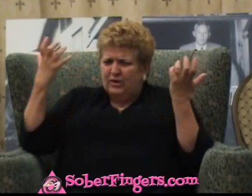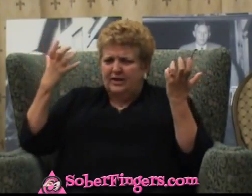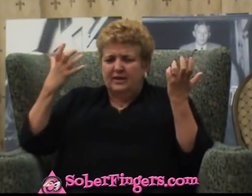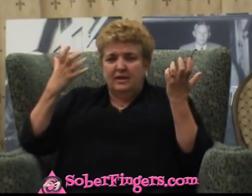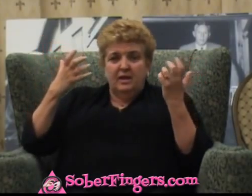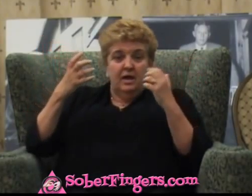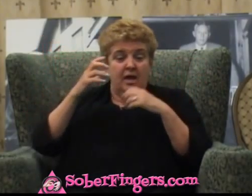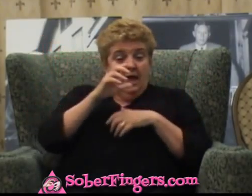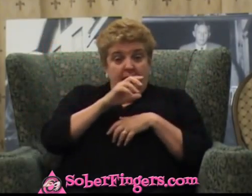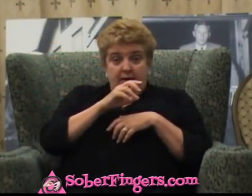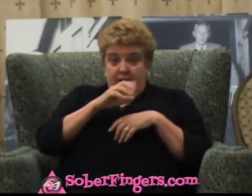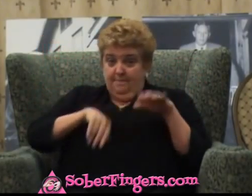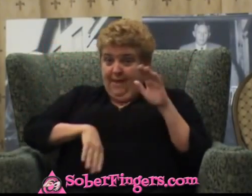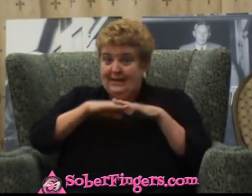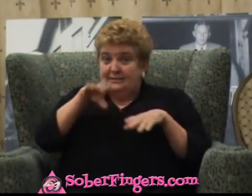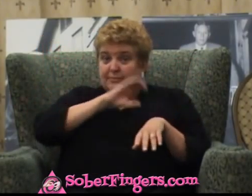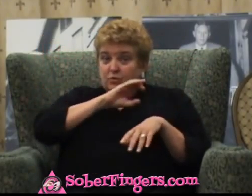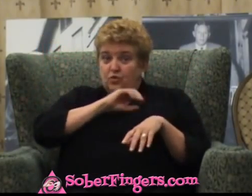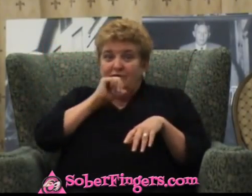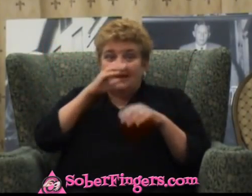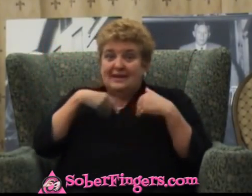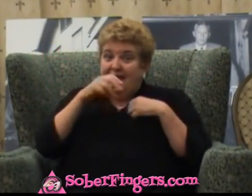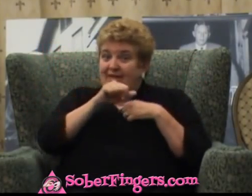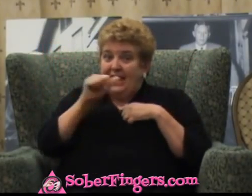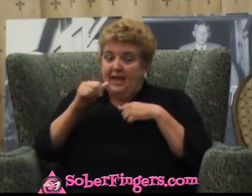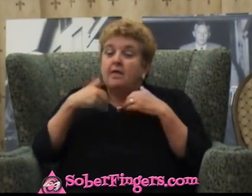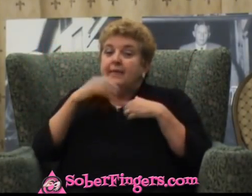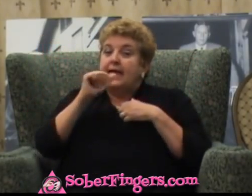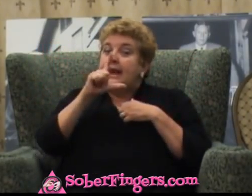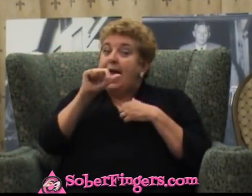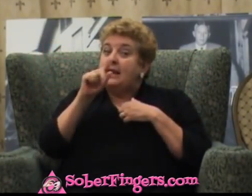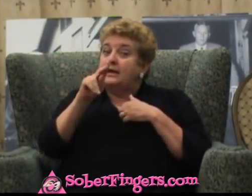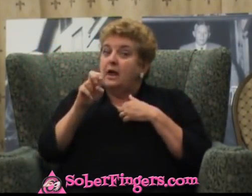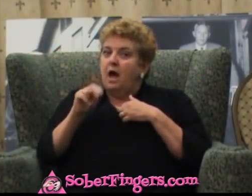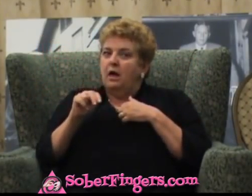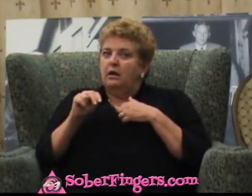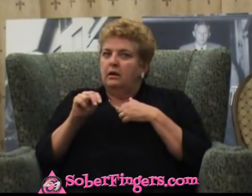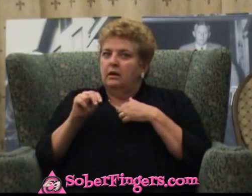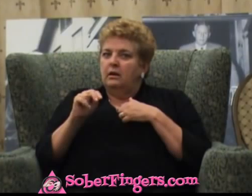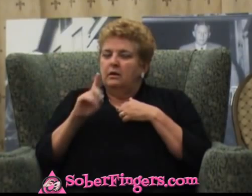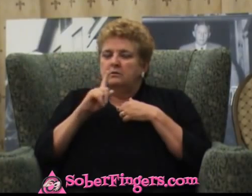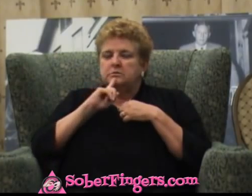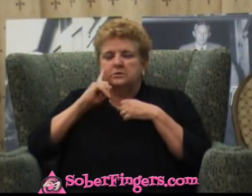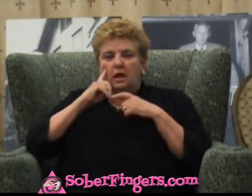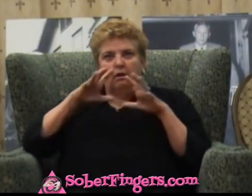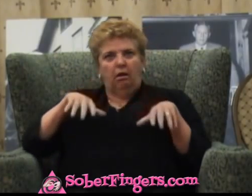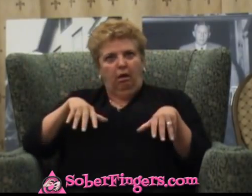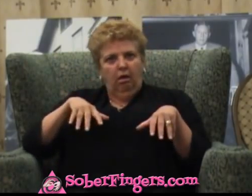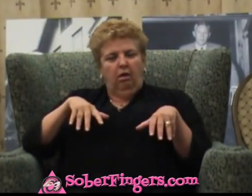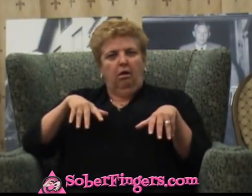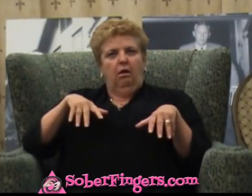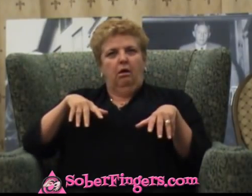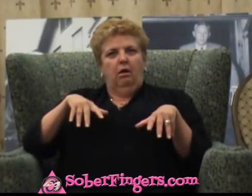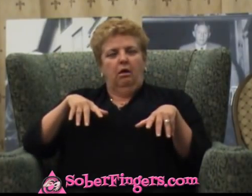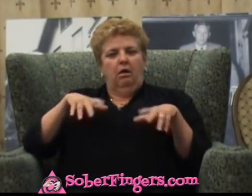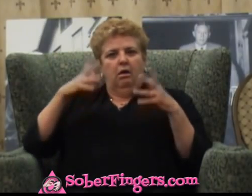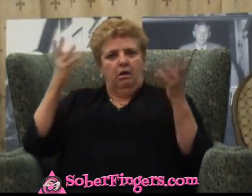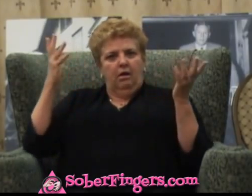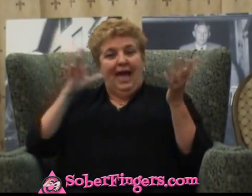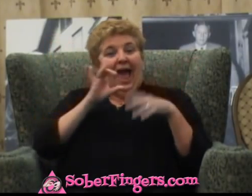security part of this prison. There was Al-Anon, which floors me. Okay, because 85% of your people incarcerated